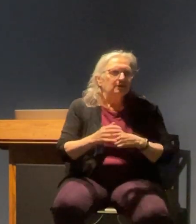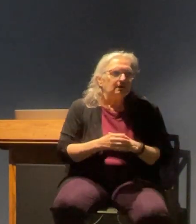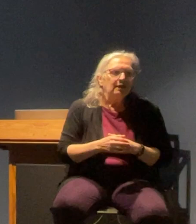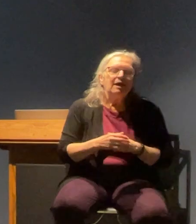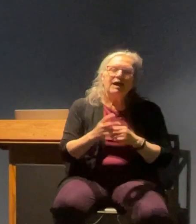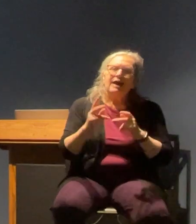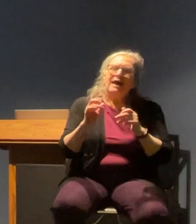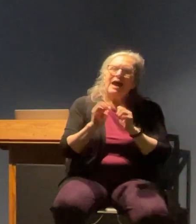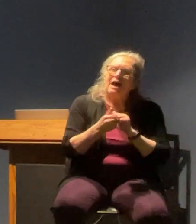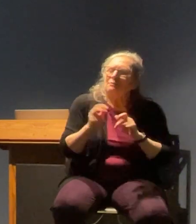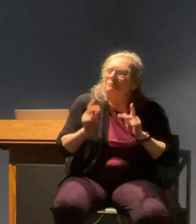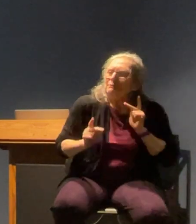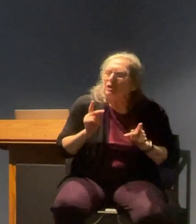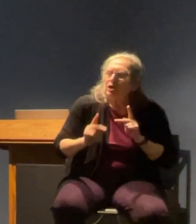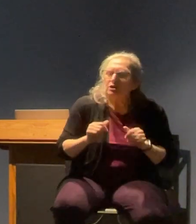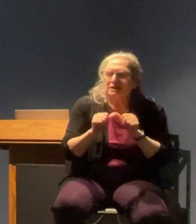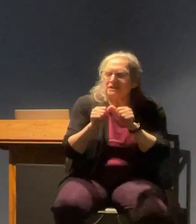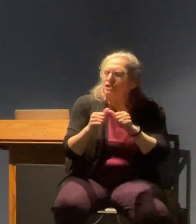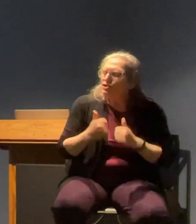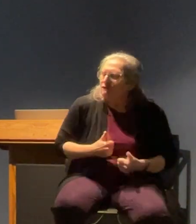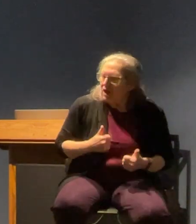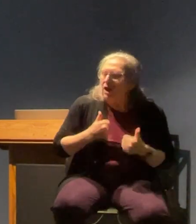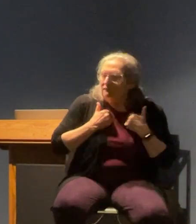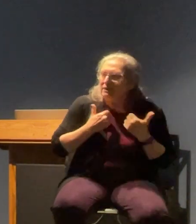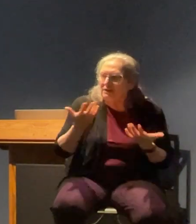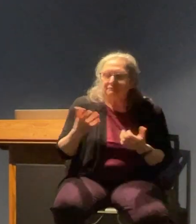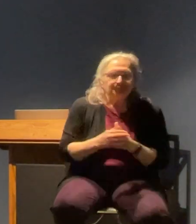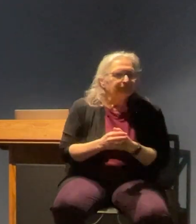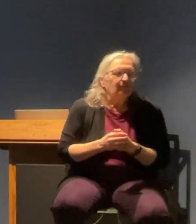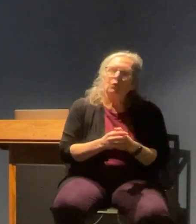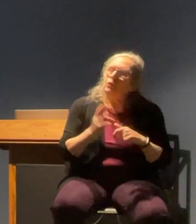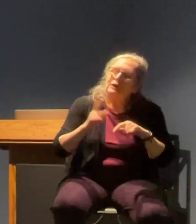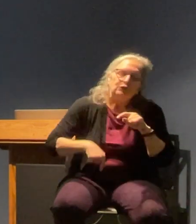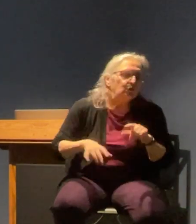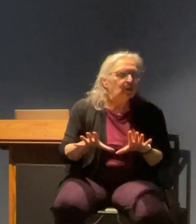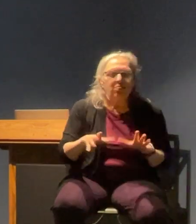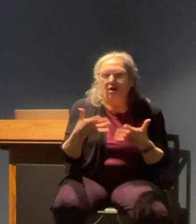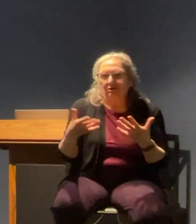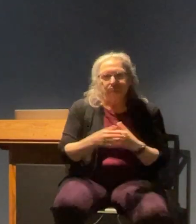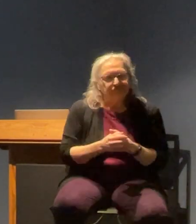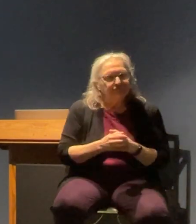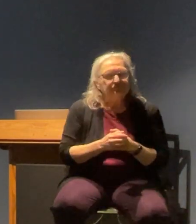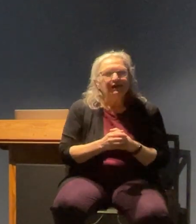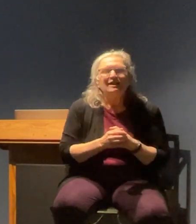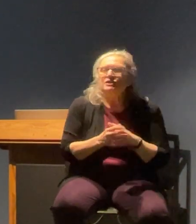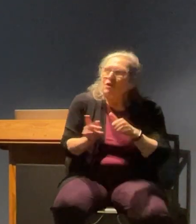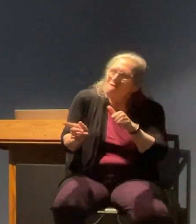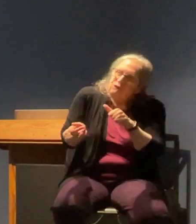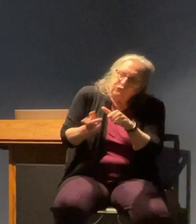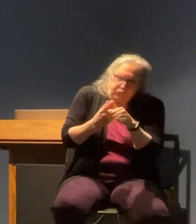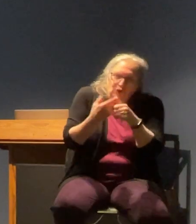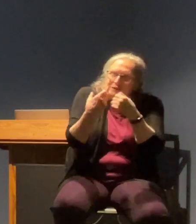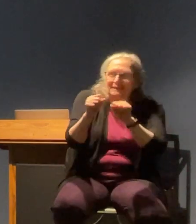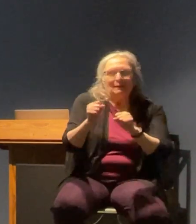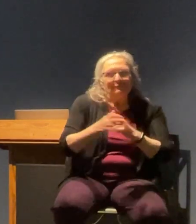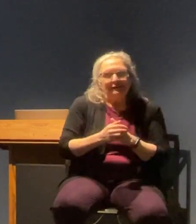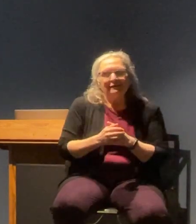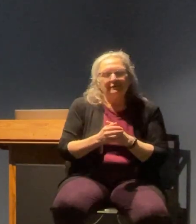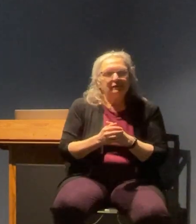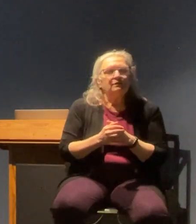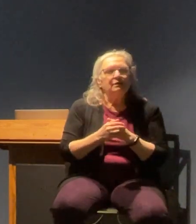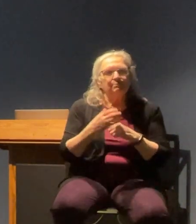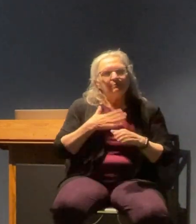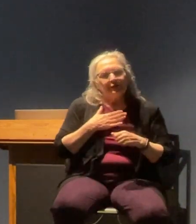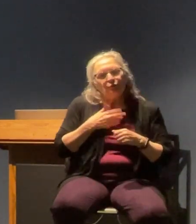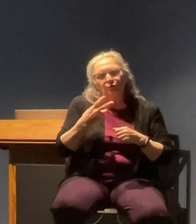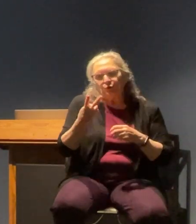surviving off of those roles in prison. We couldn't do a lot of that here, right? But this was our first attempt. It was with two colleagues of